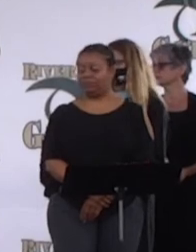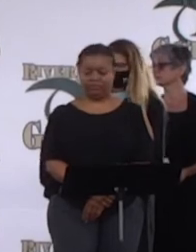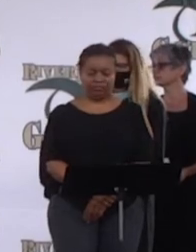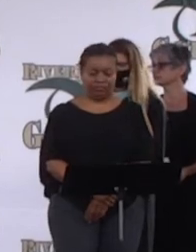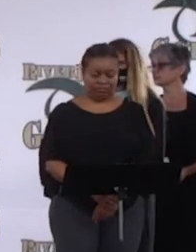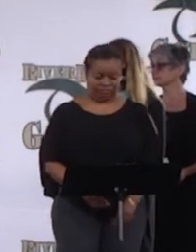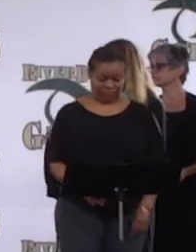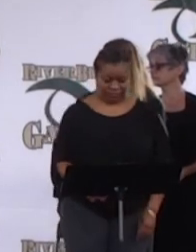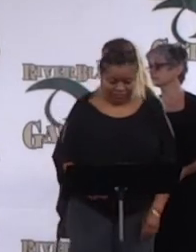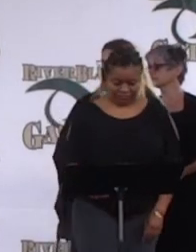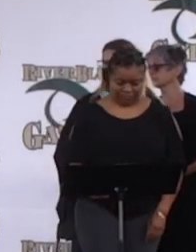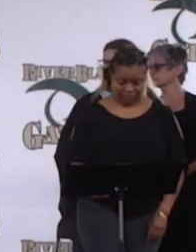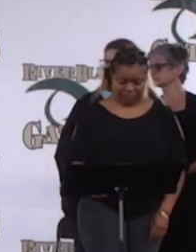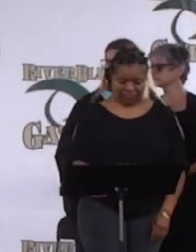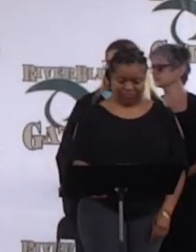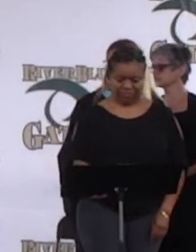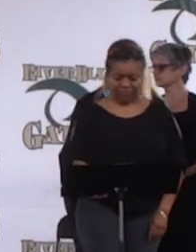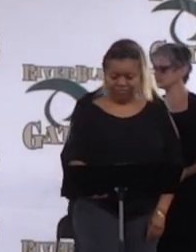No.